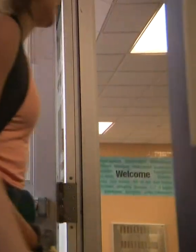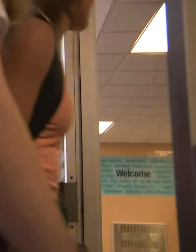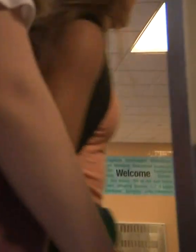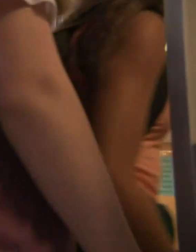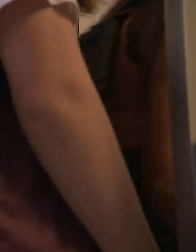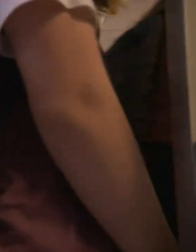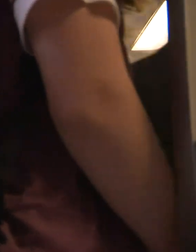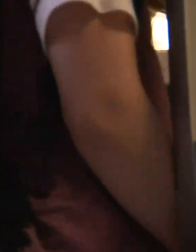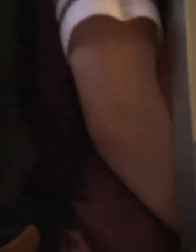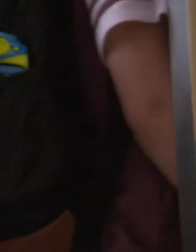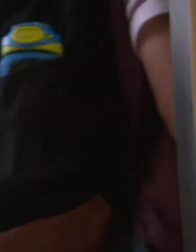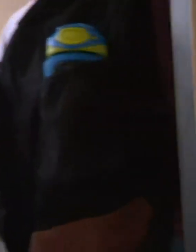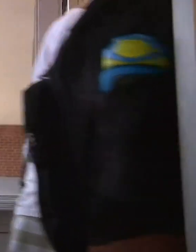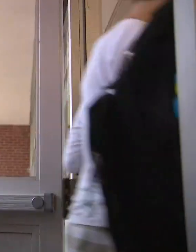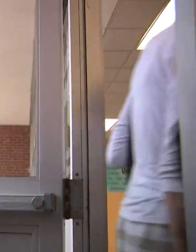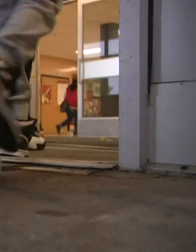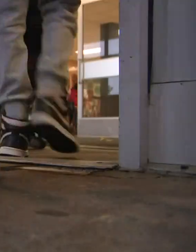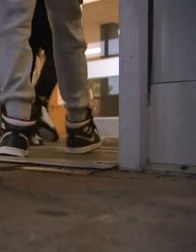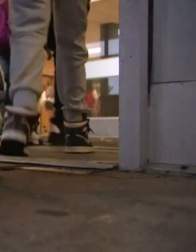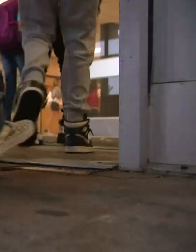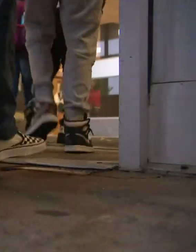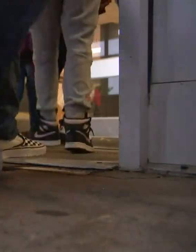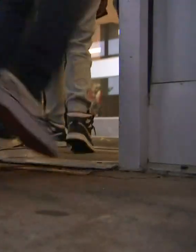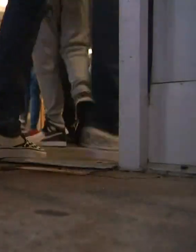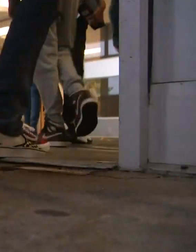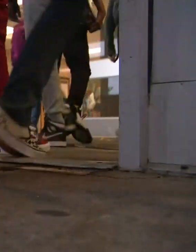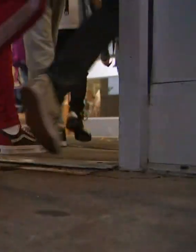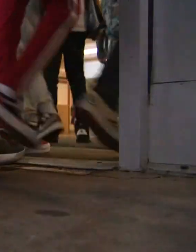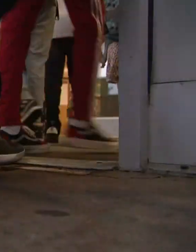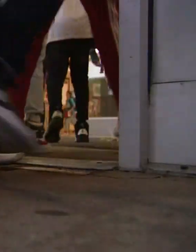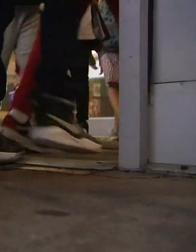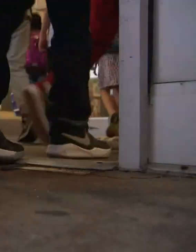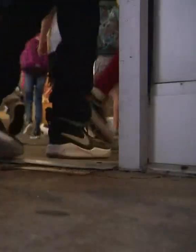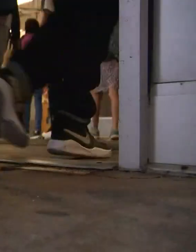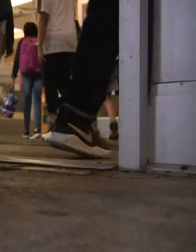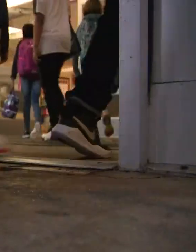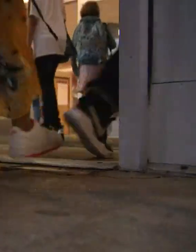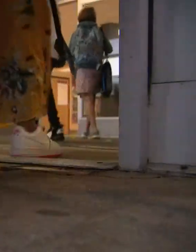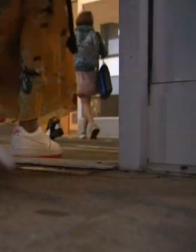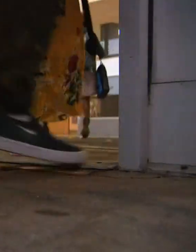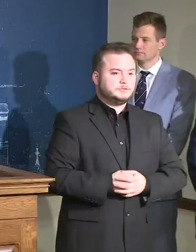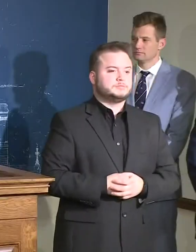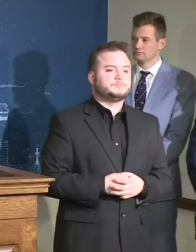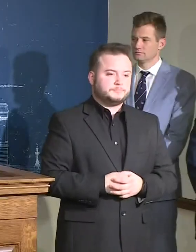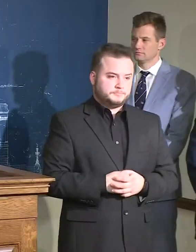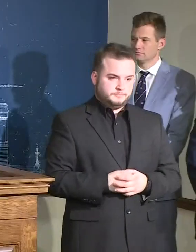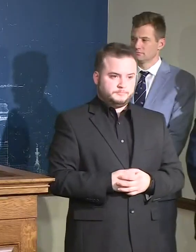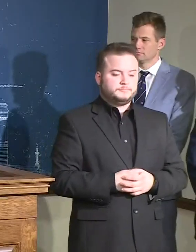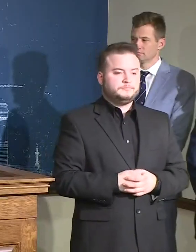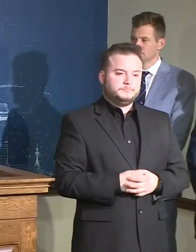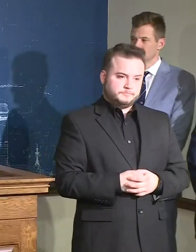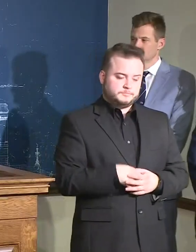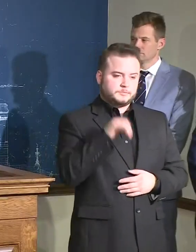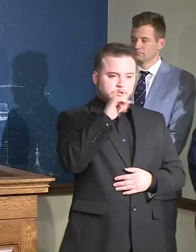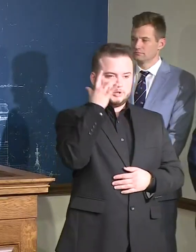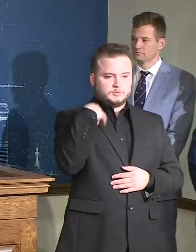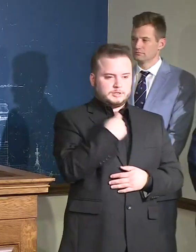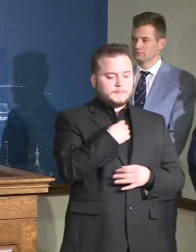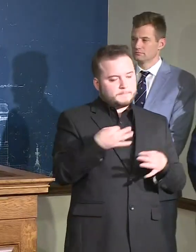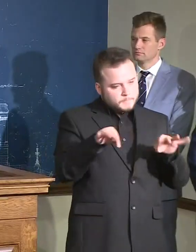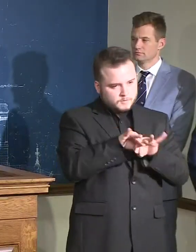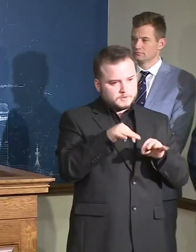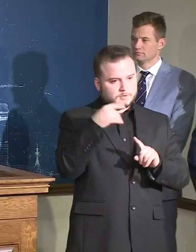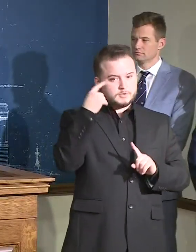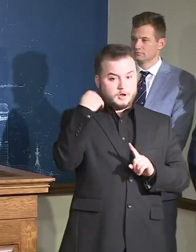governor's decision to keep schools open for now comes from top medical professionals. I'm telling you this as the father of a